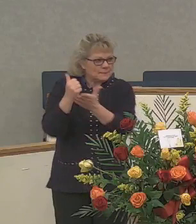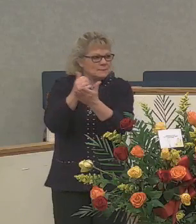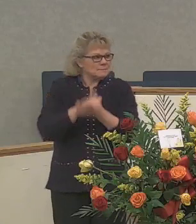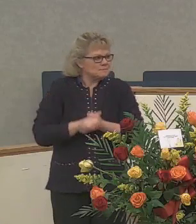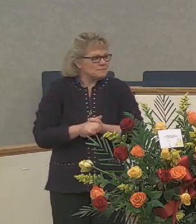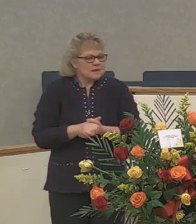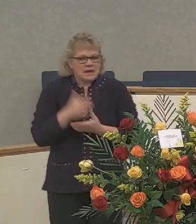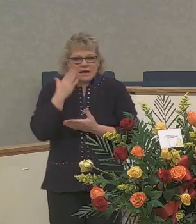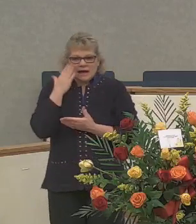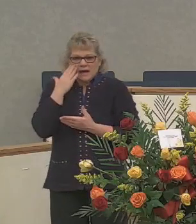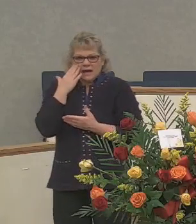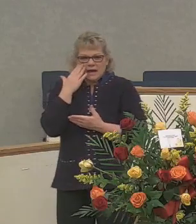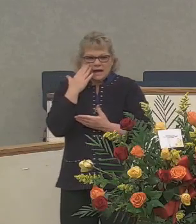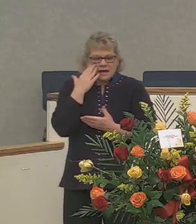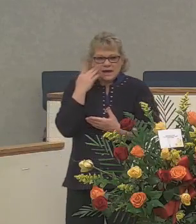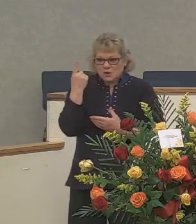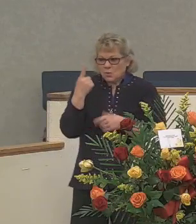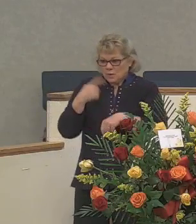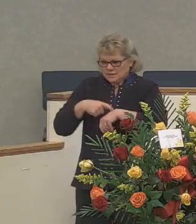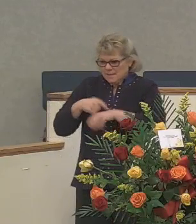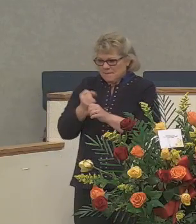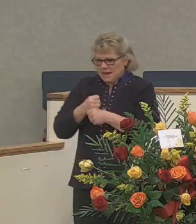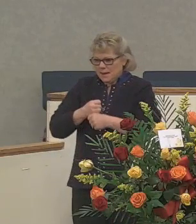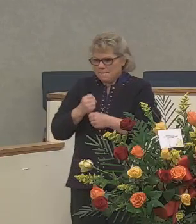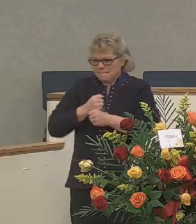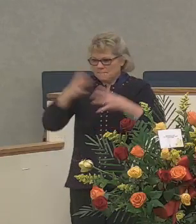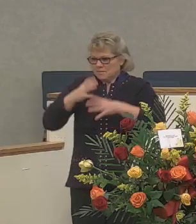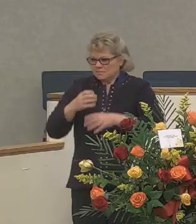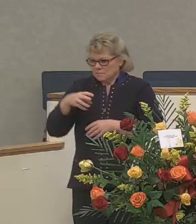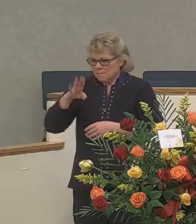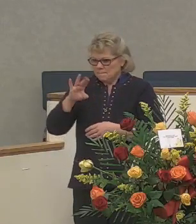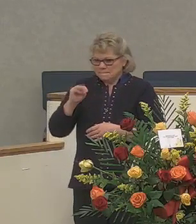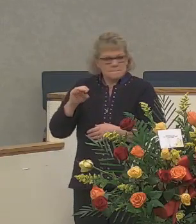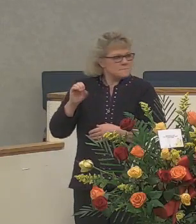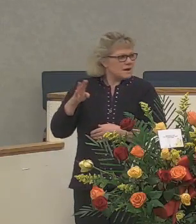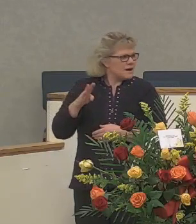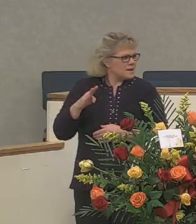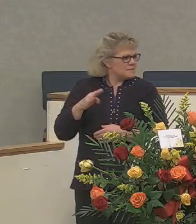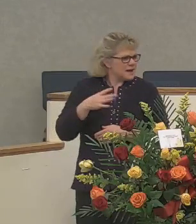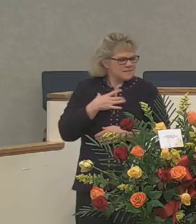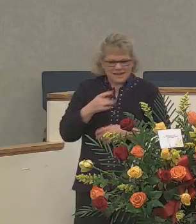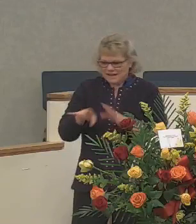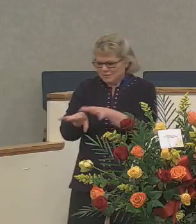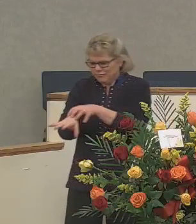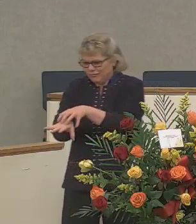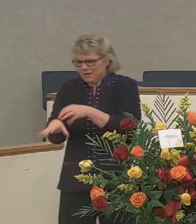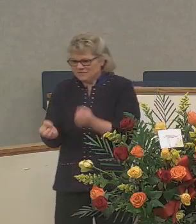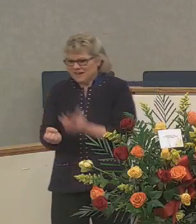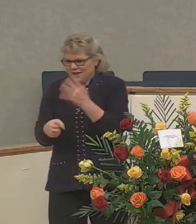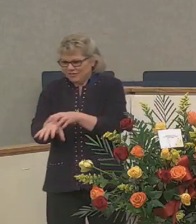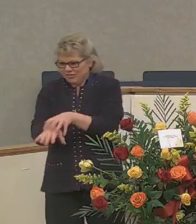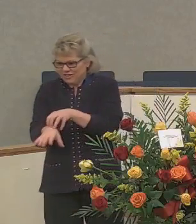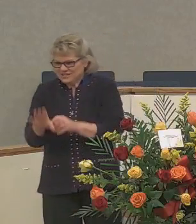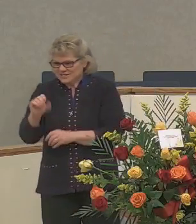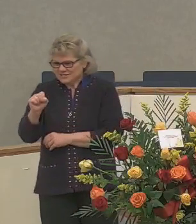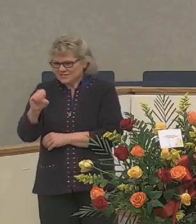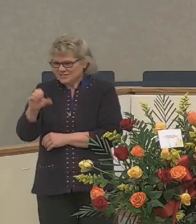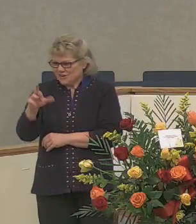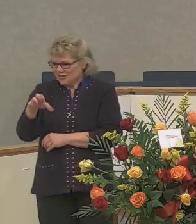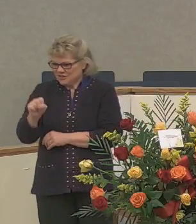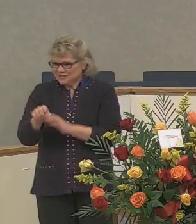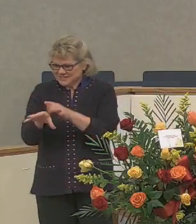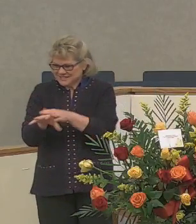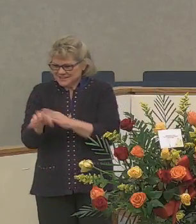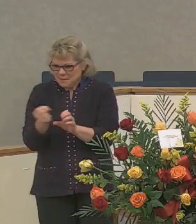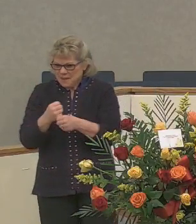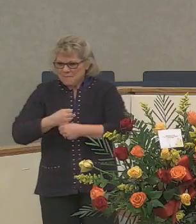I know he made a homemade pipe bomb one time with an open end, and he said, "Go on, Dave, light that thing. I still have scars all over my hand." Or